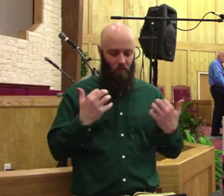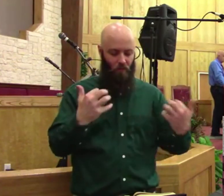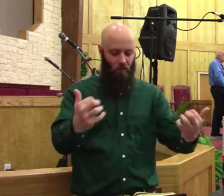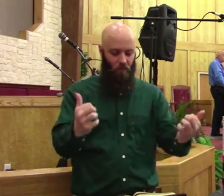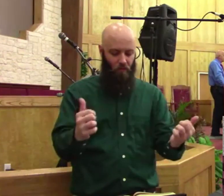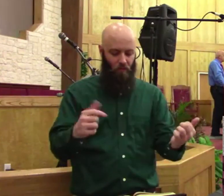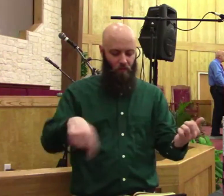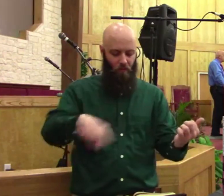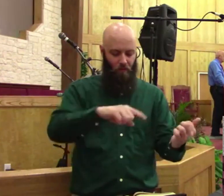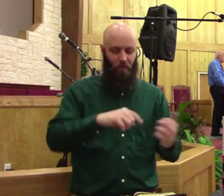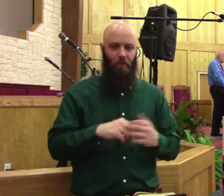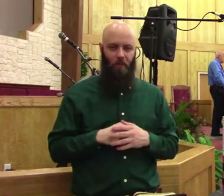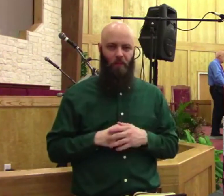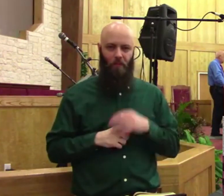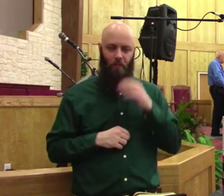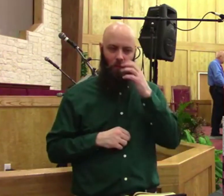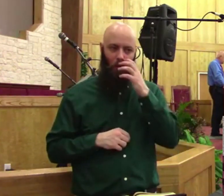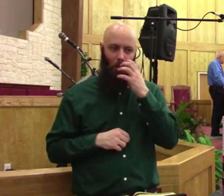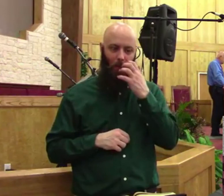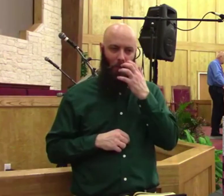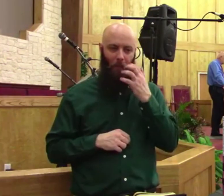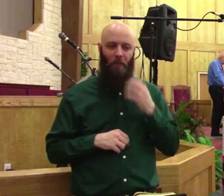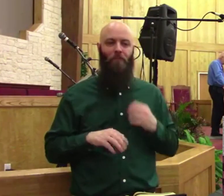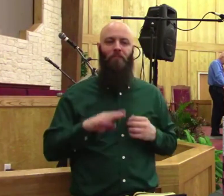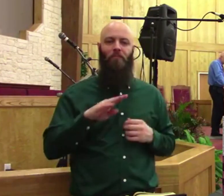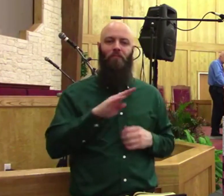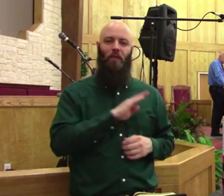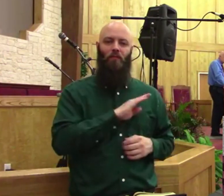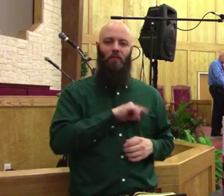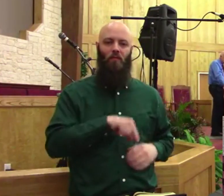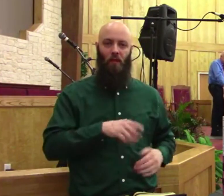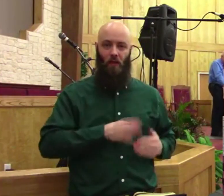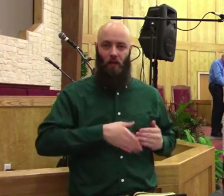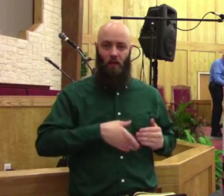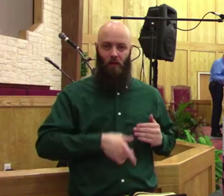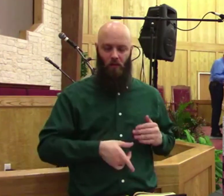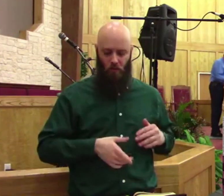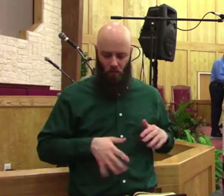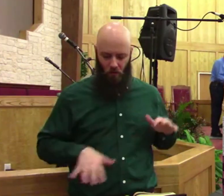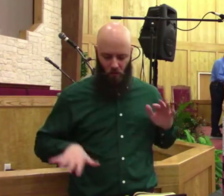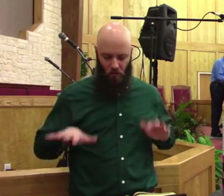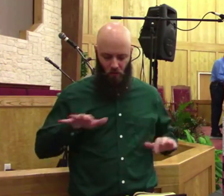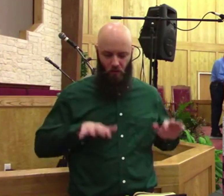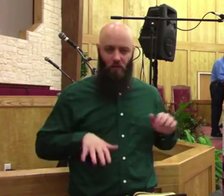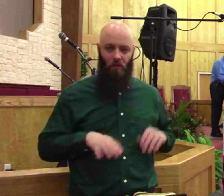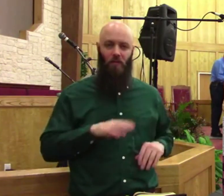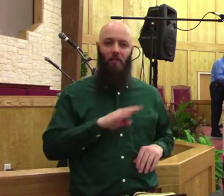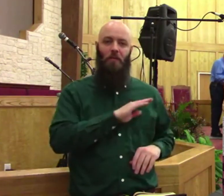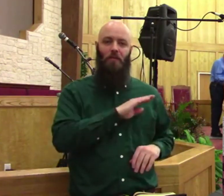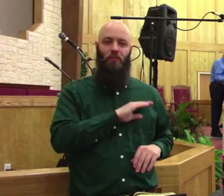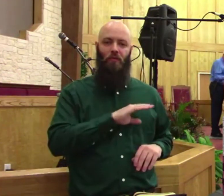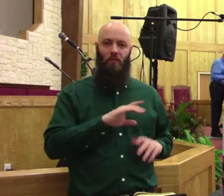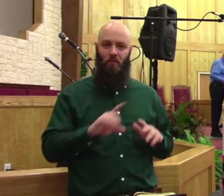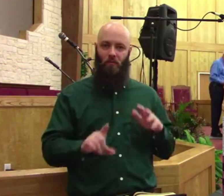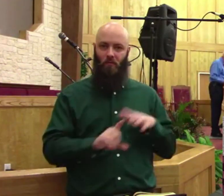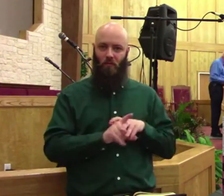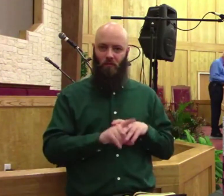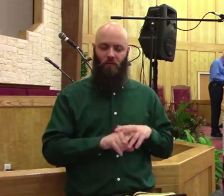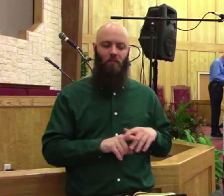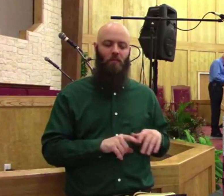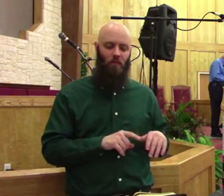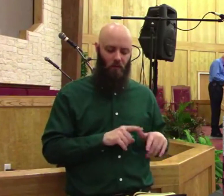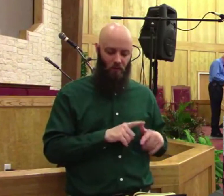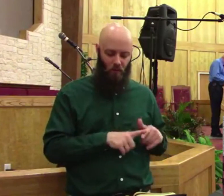To Belshazzar at the end, all of a sudden this will, Belshazzar comes on the scene. Then at the last